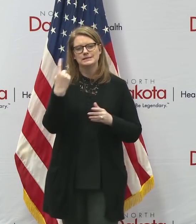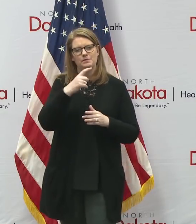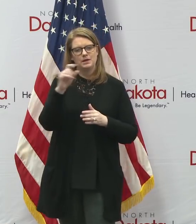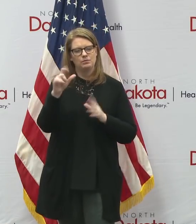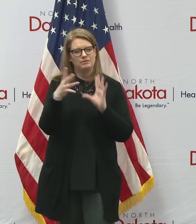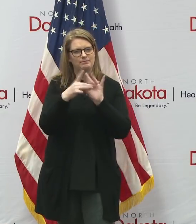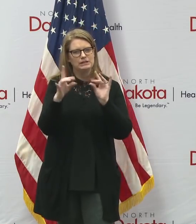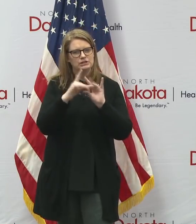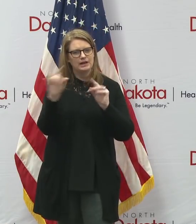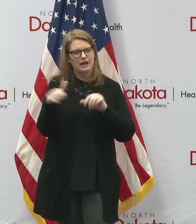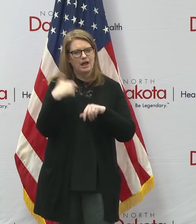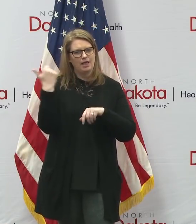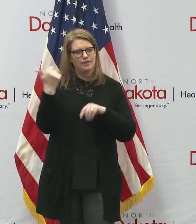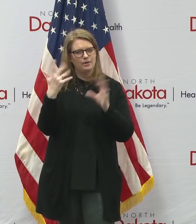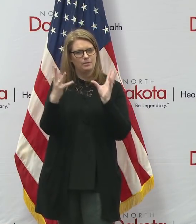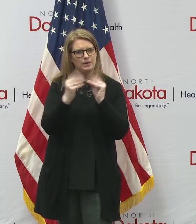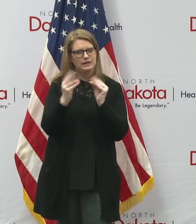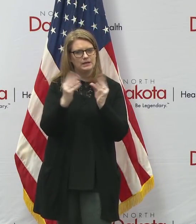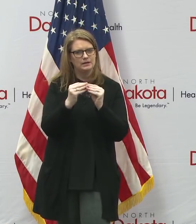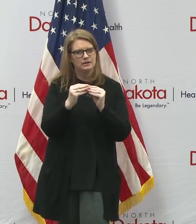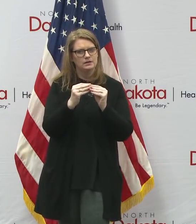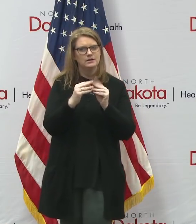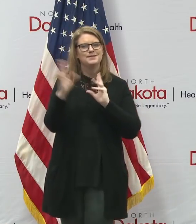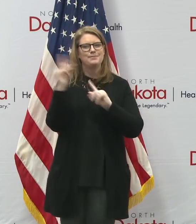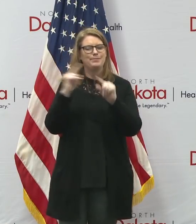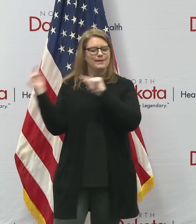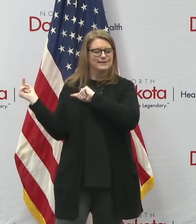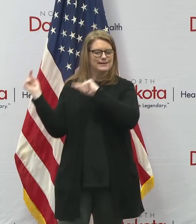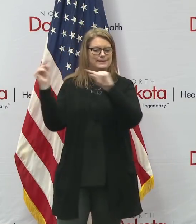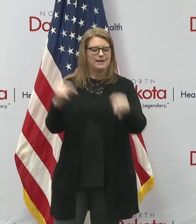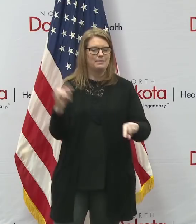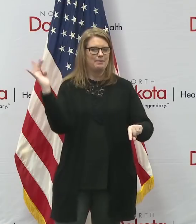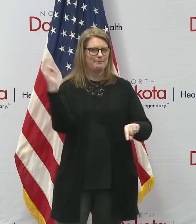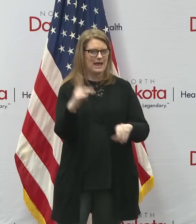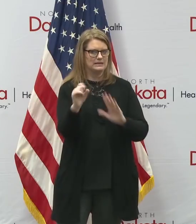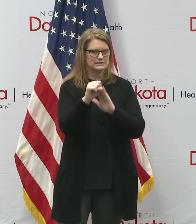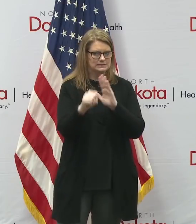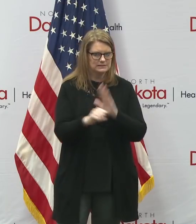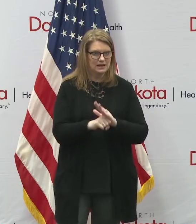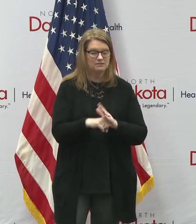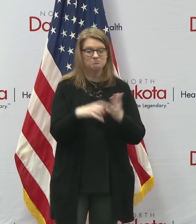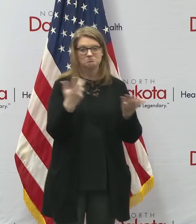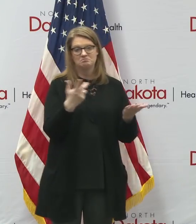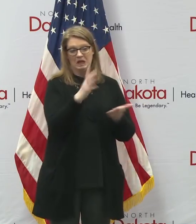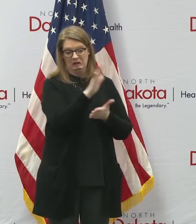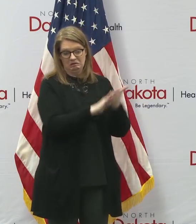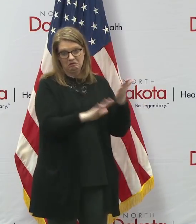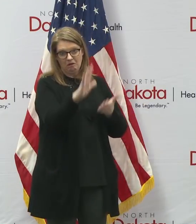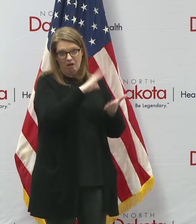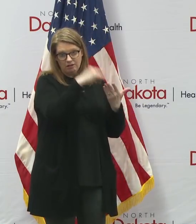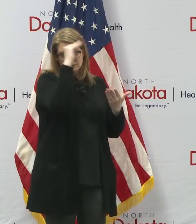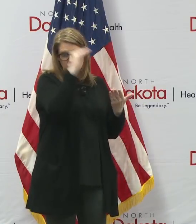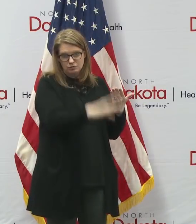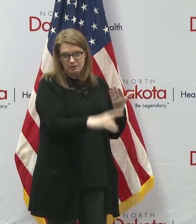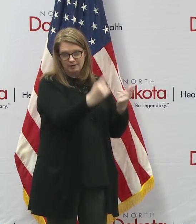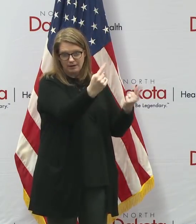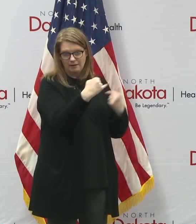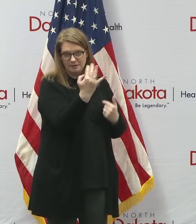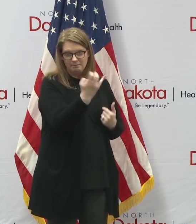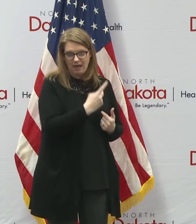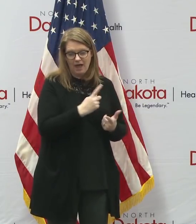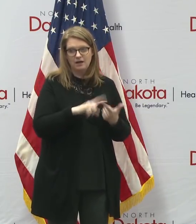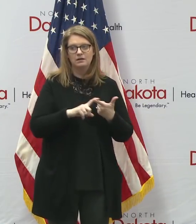briefings, and this has to do about returning residents. So whether you're a college student coming back to North Dakota, if you're a traveler